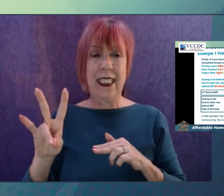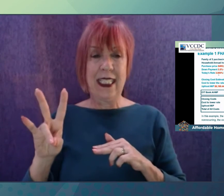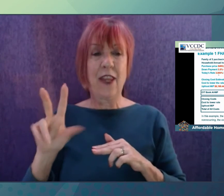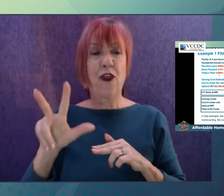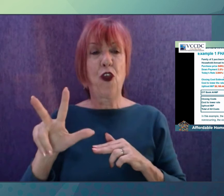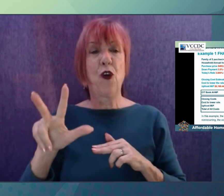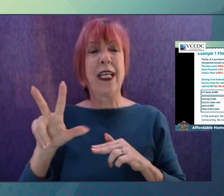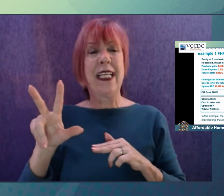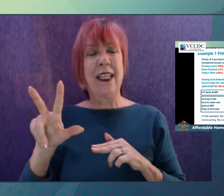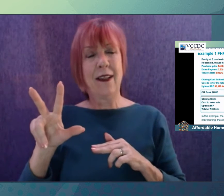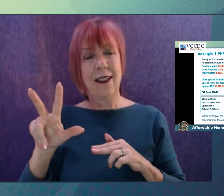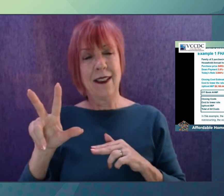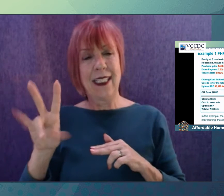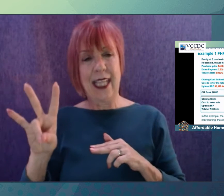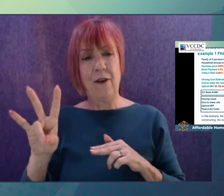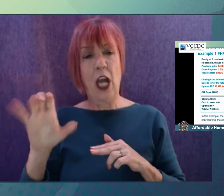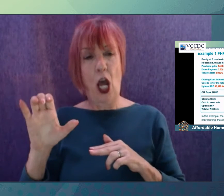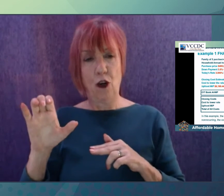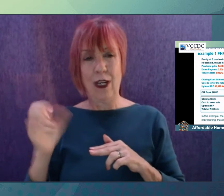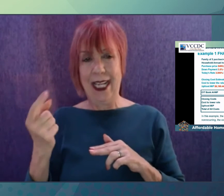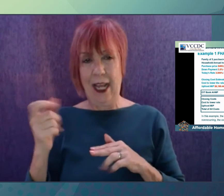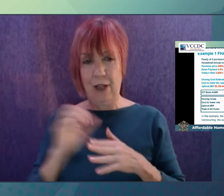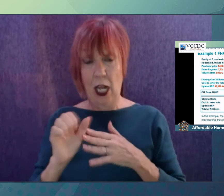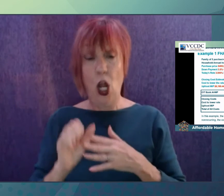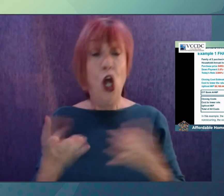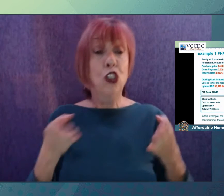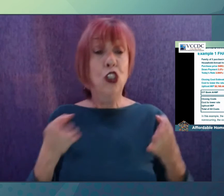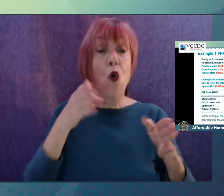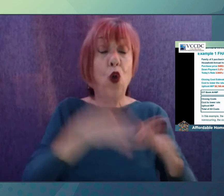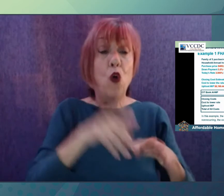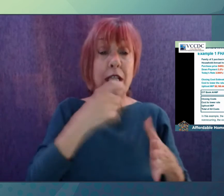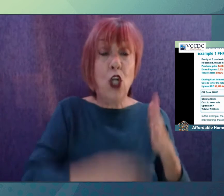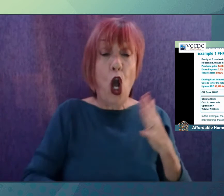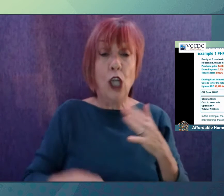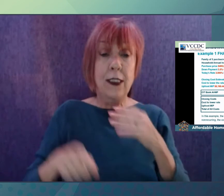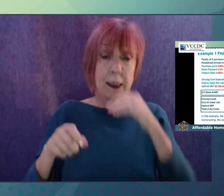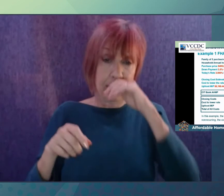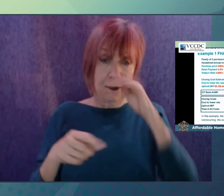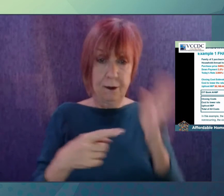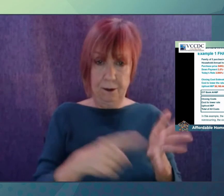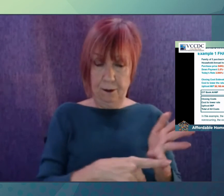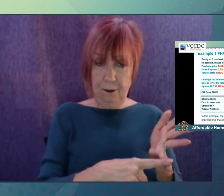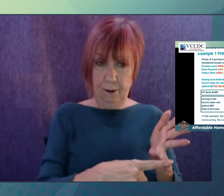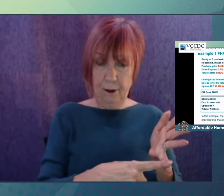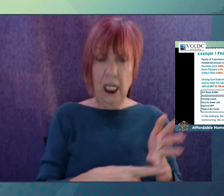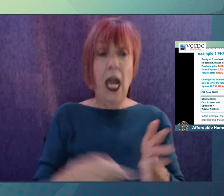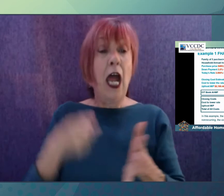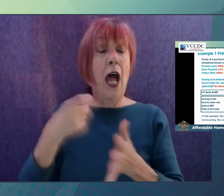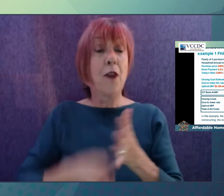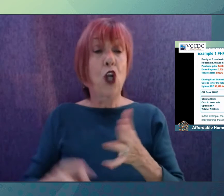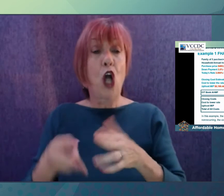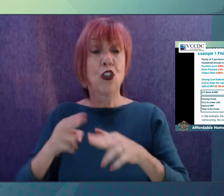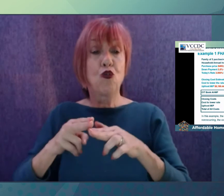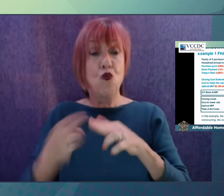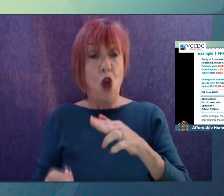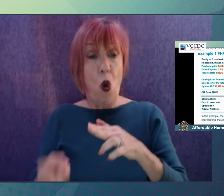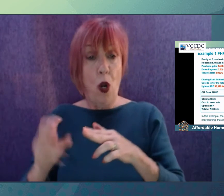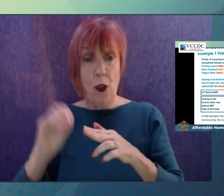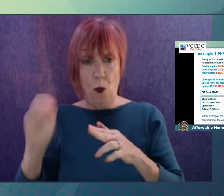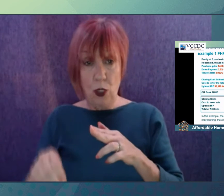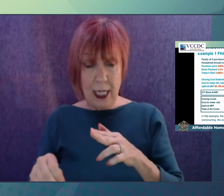$3,711. So the closing costs are $95,508, and the cost to lower the rate is